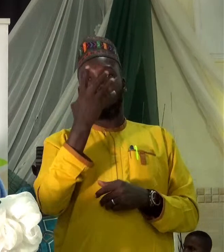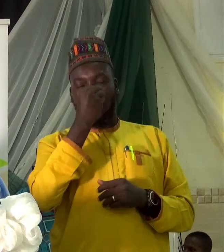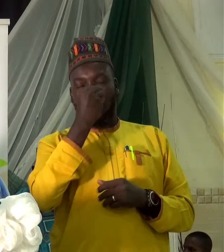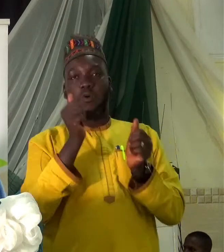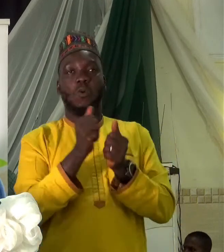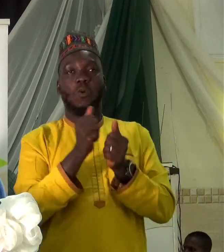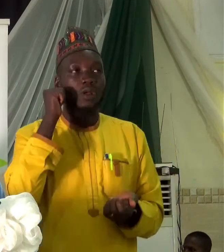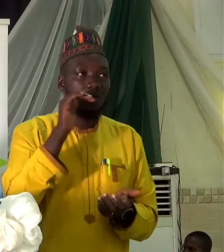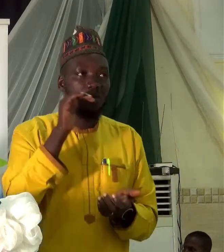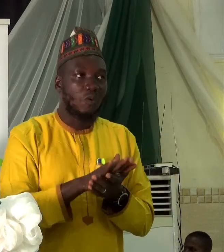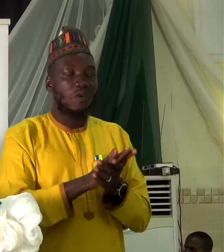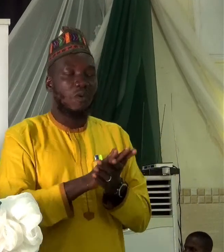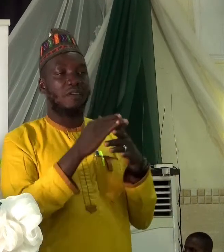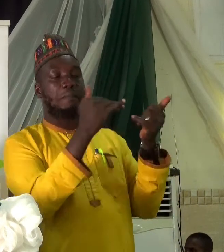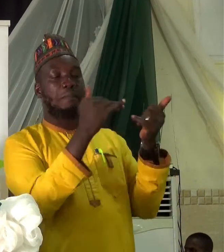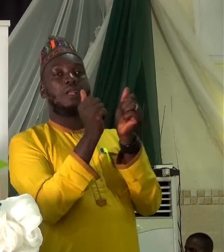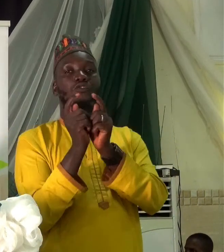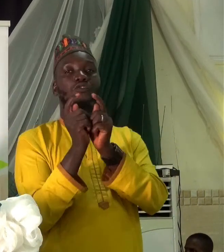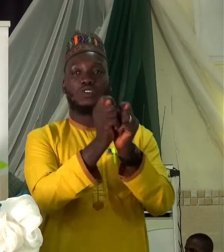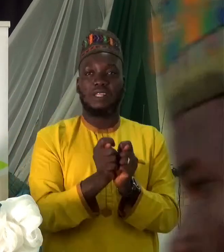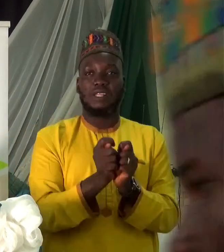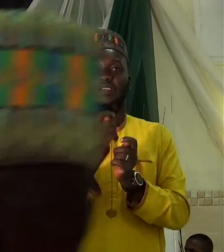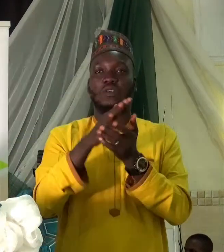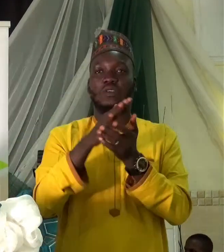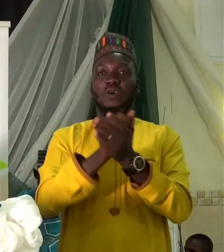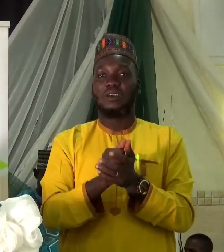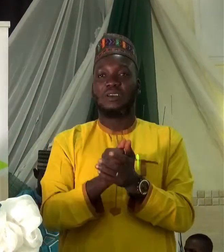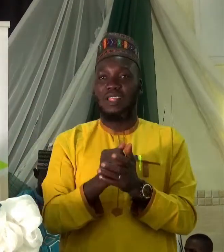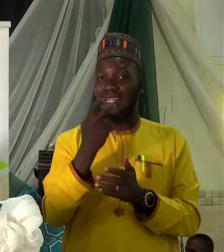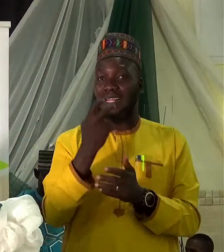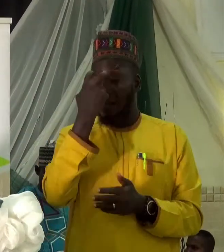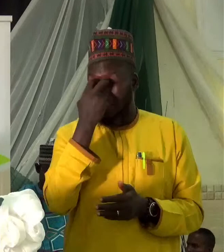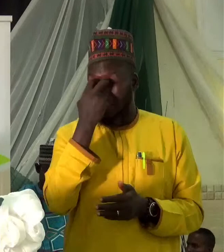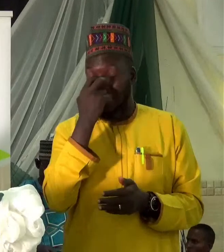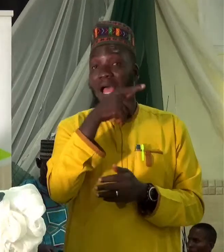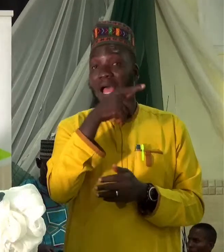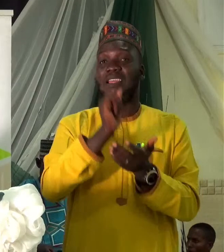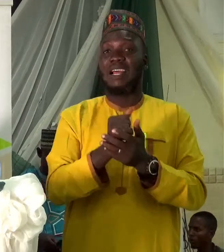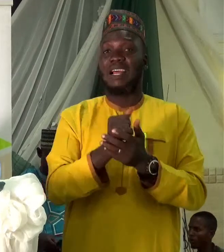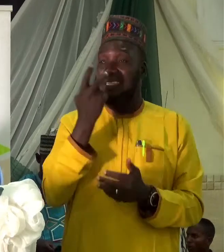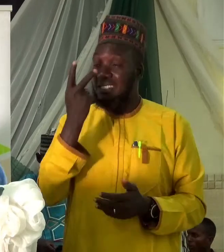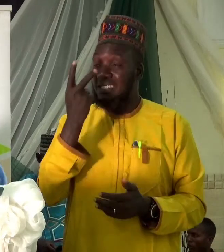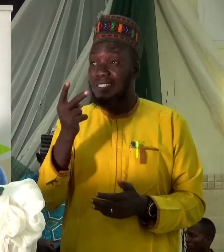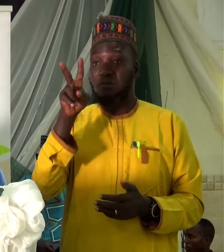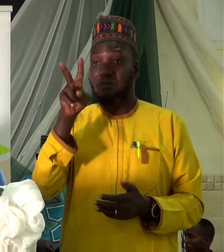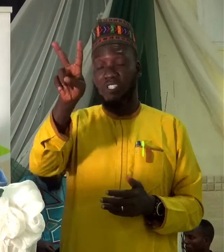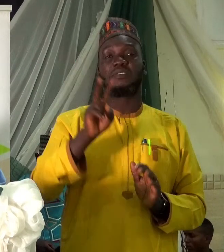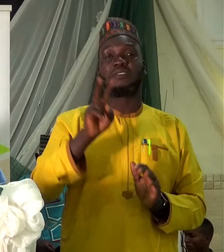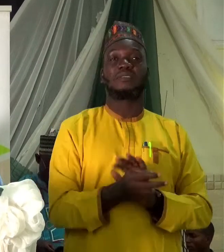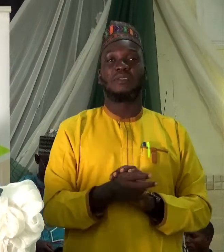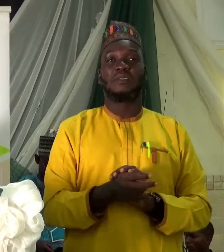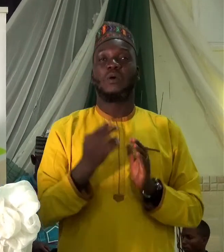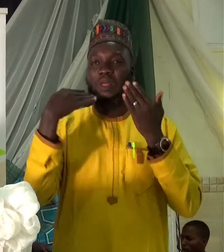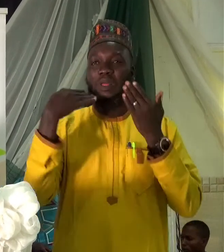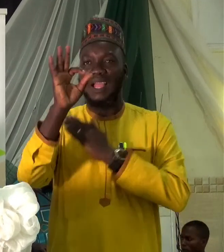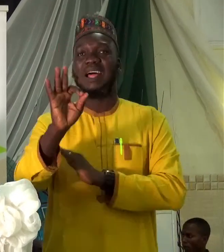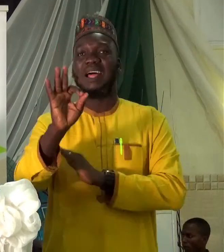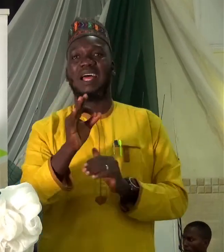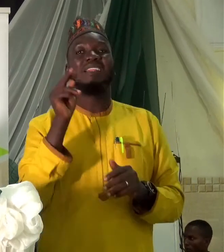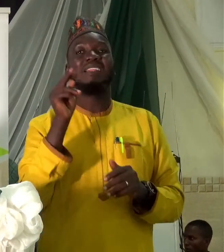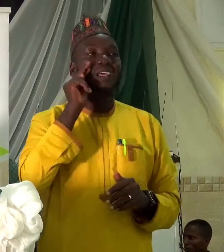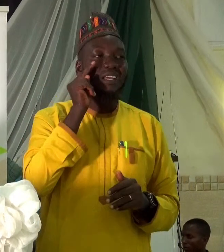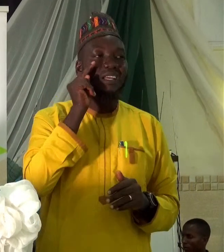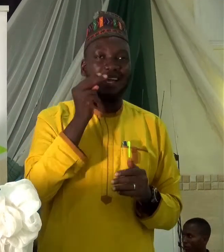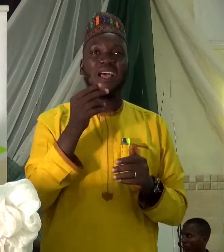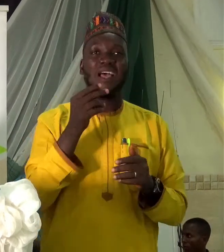to lohun eni to foju to lohun rina e ja dupe lodo na alhamdulillah Nigeria seku ni Nigeria